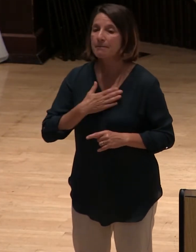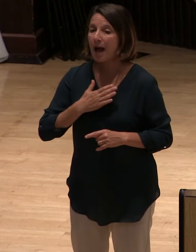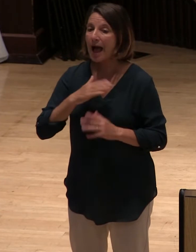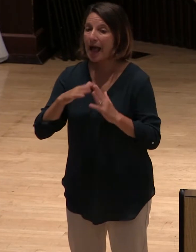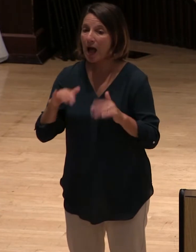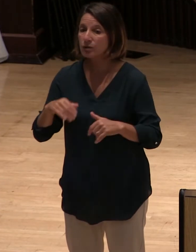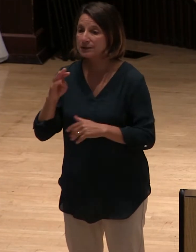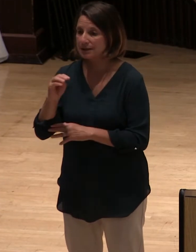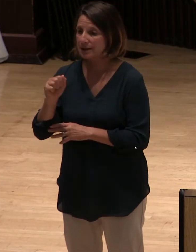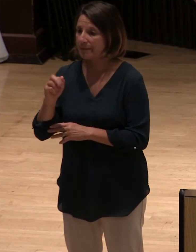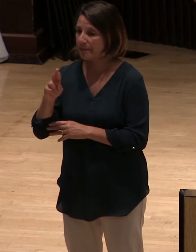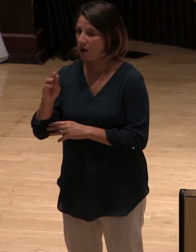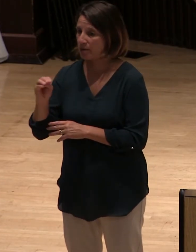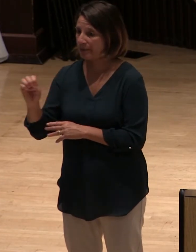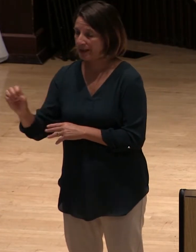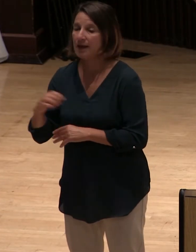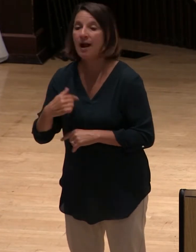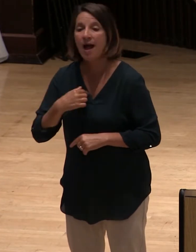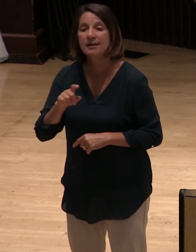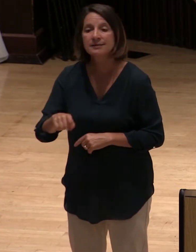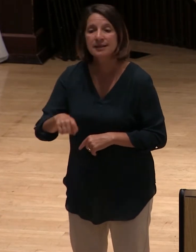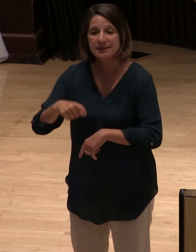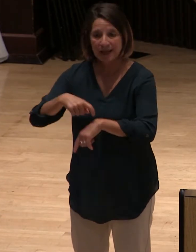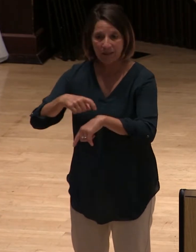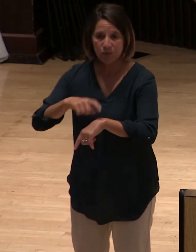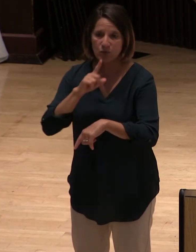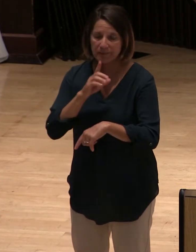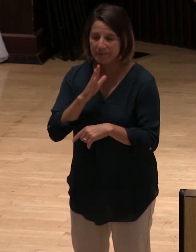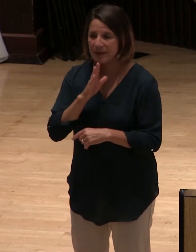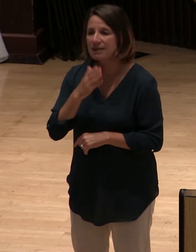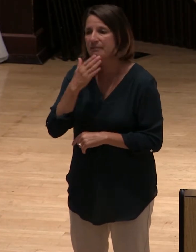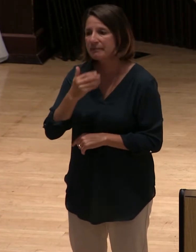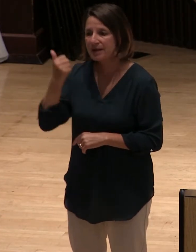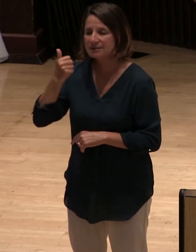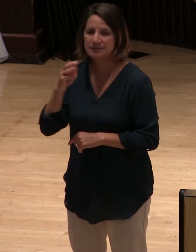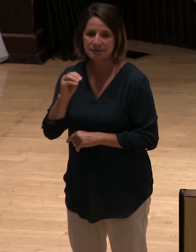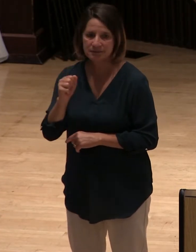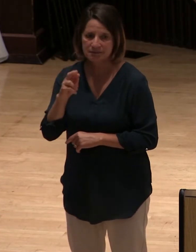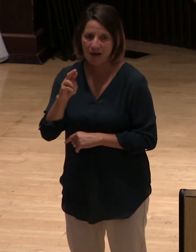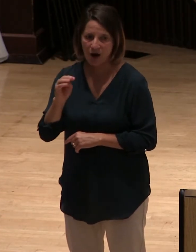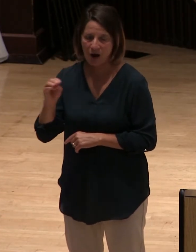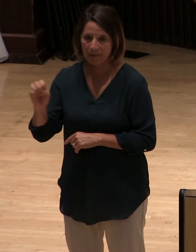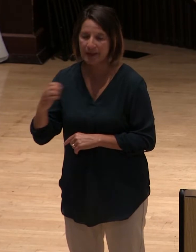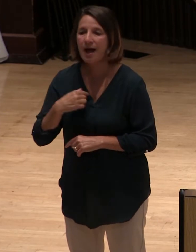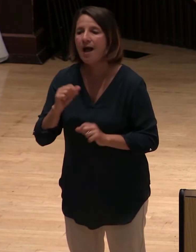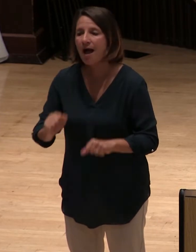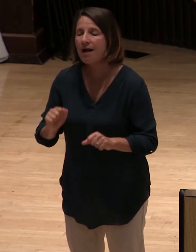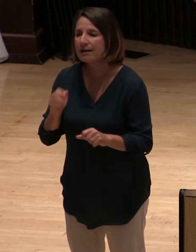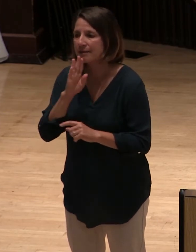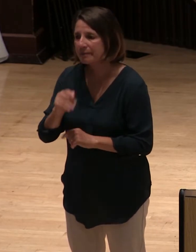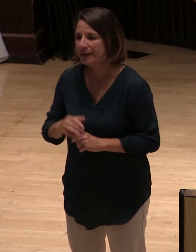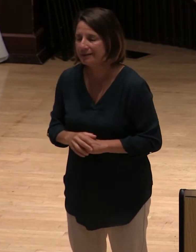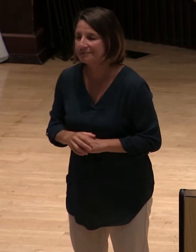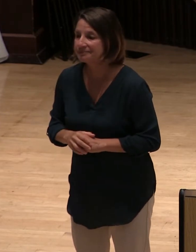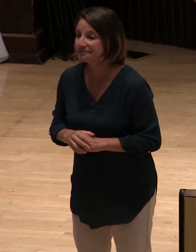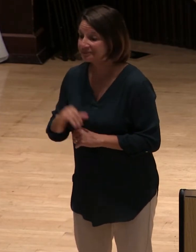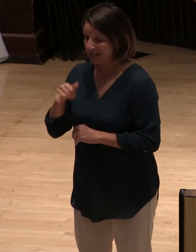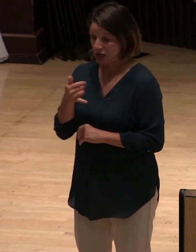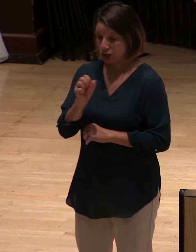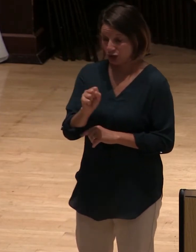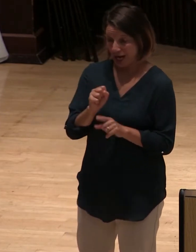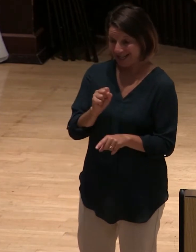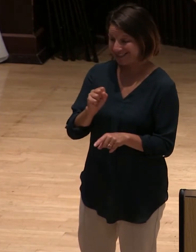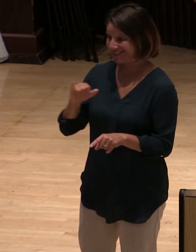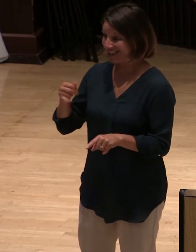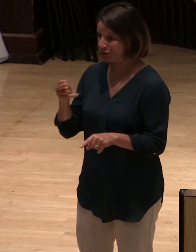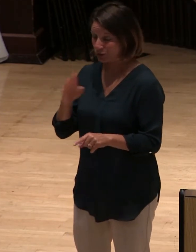need time right now to be the best Marmee I can be. When Jace and Julia arrived, God gave me a new